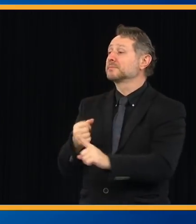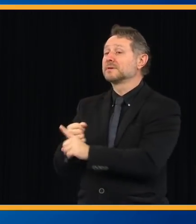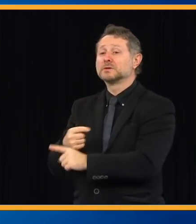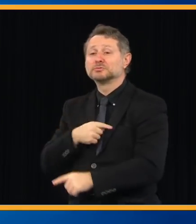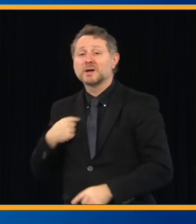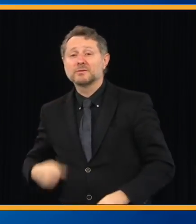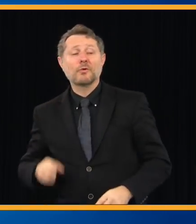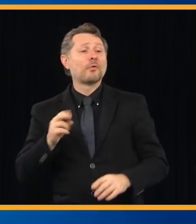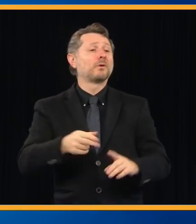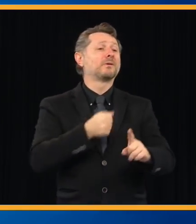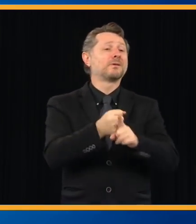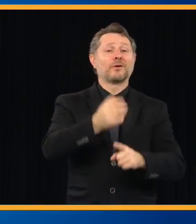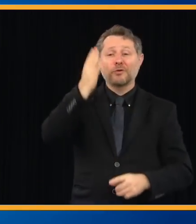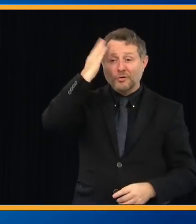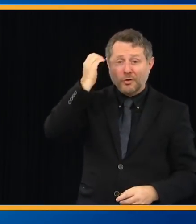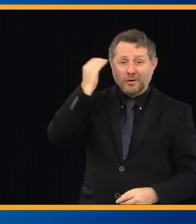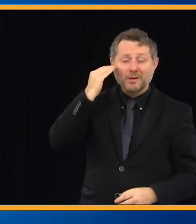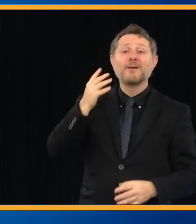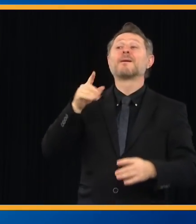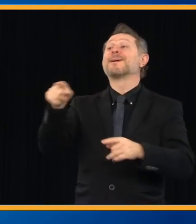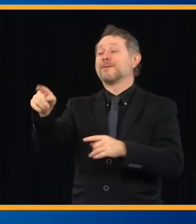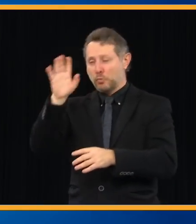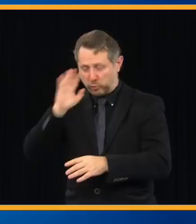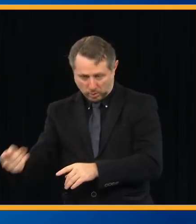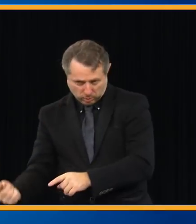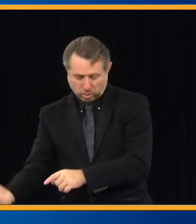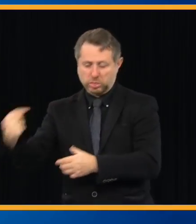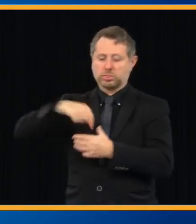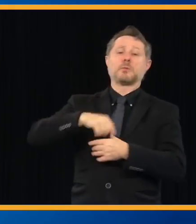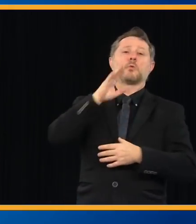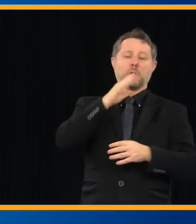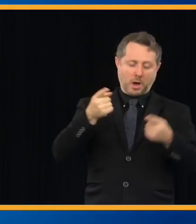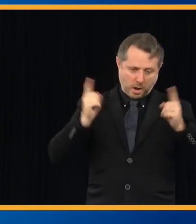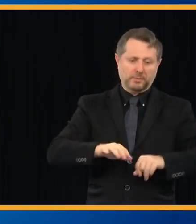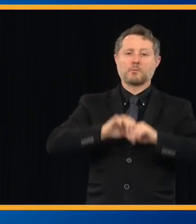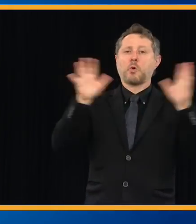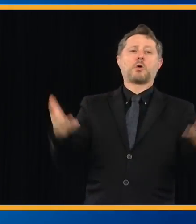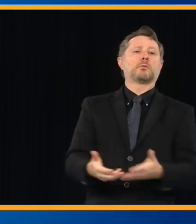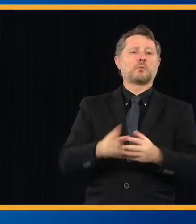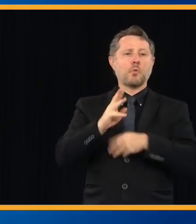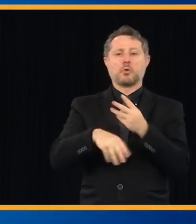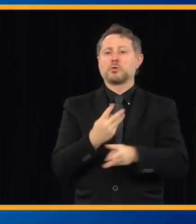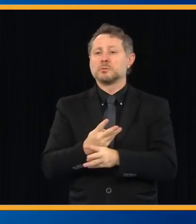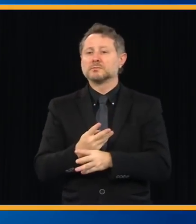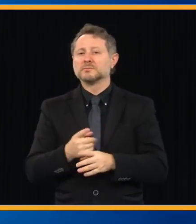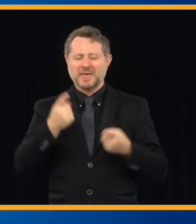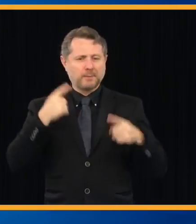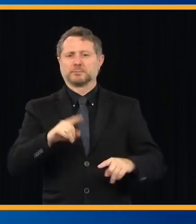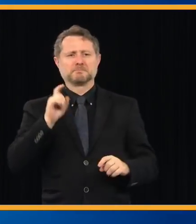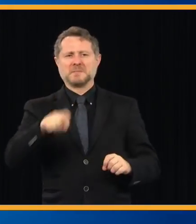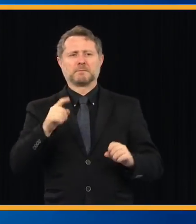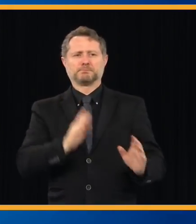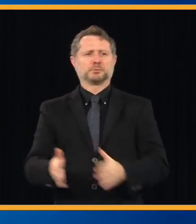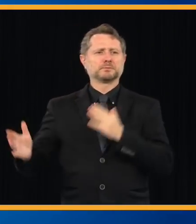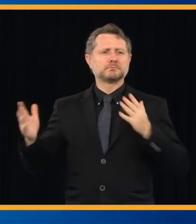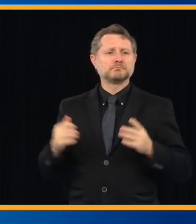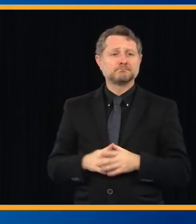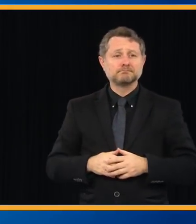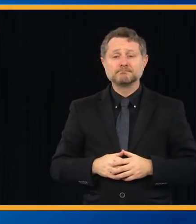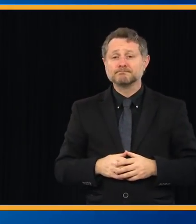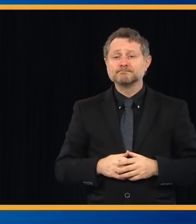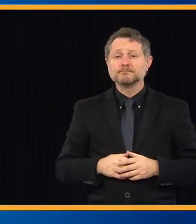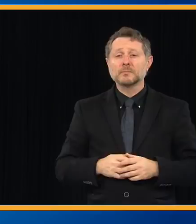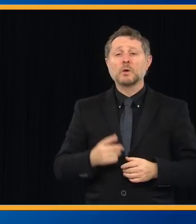gets on a plane the next day, somebody who's infected gets on a plane and can go anywhere on the